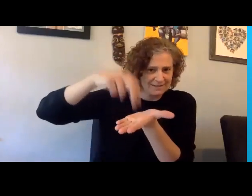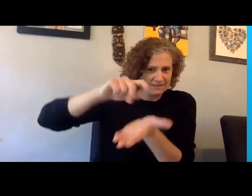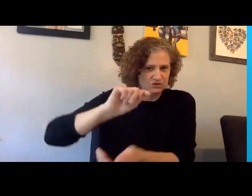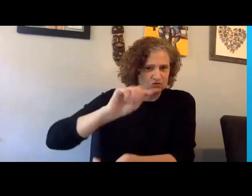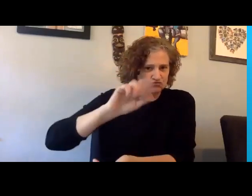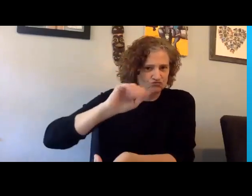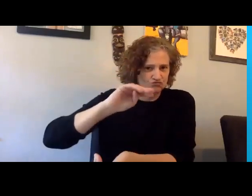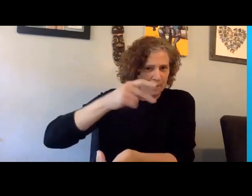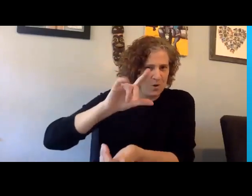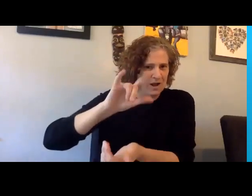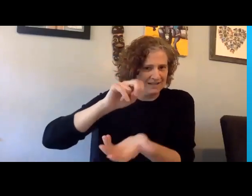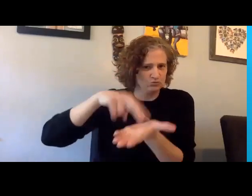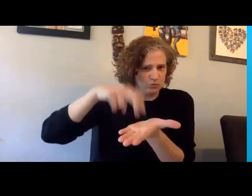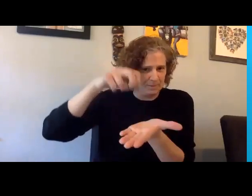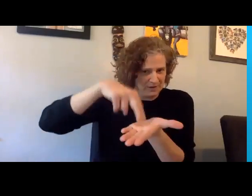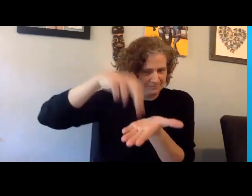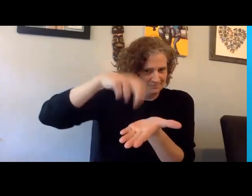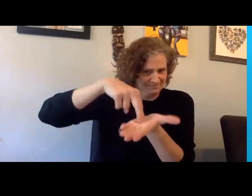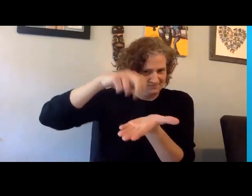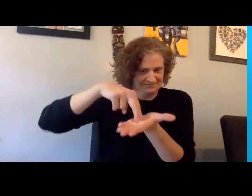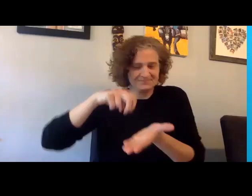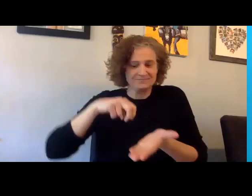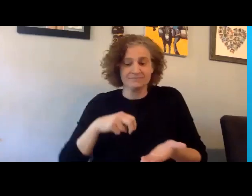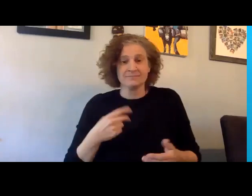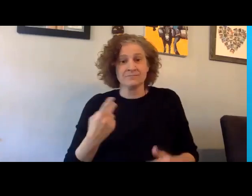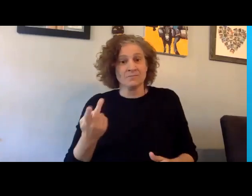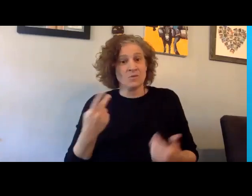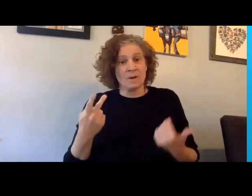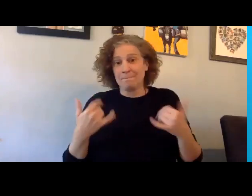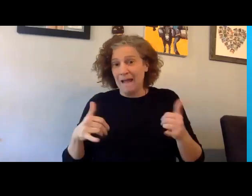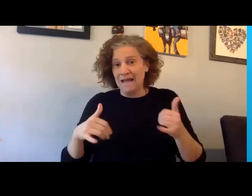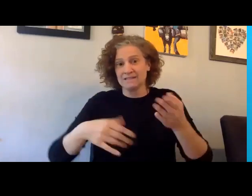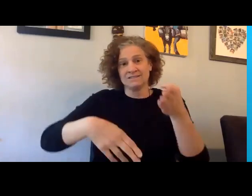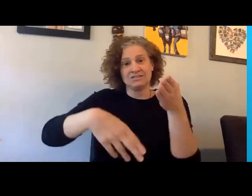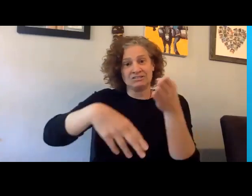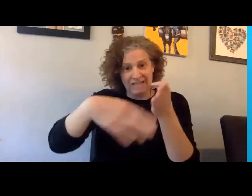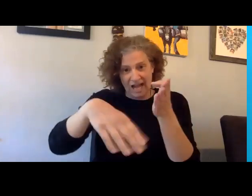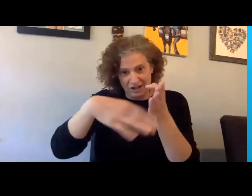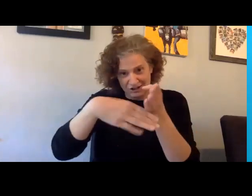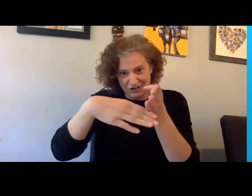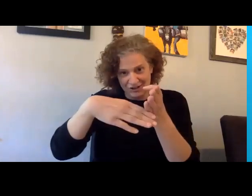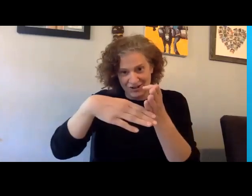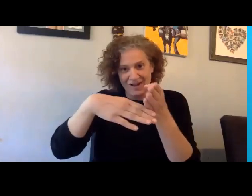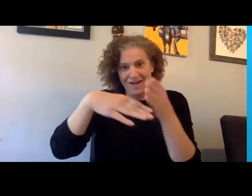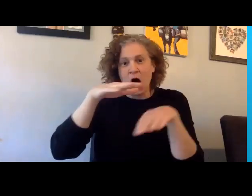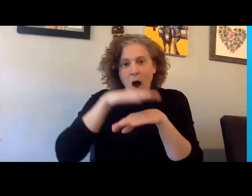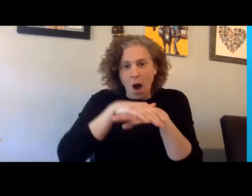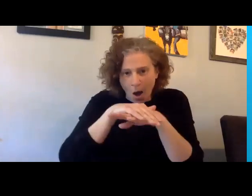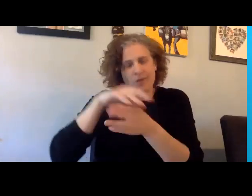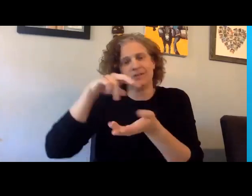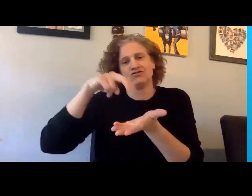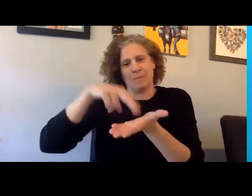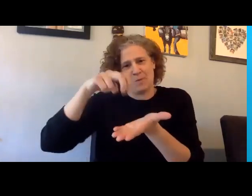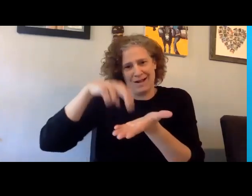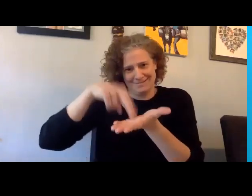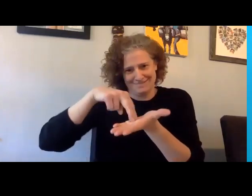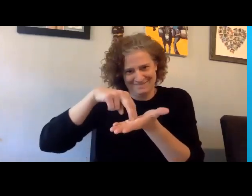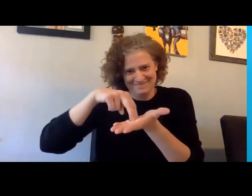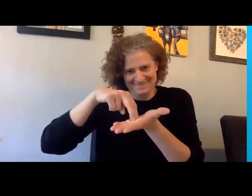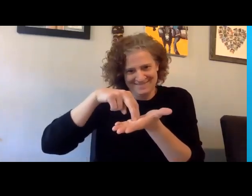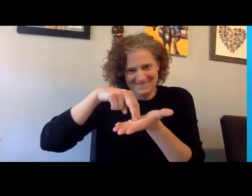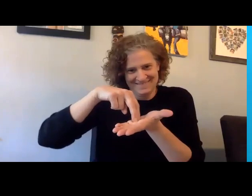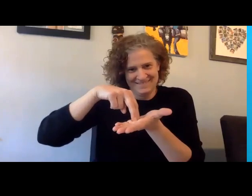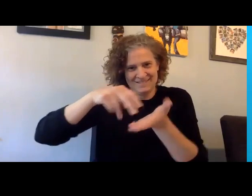So we go on the trampoline. It looks like this, trampoline. And we play soccer on